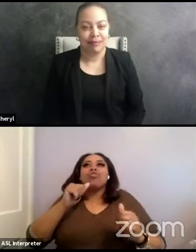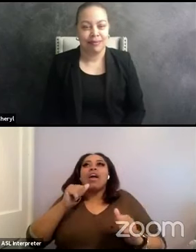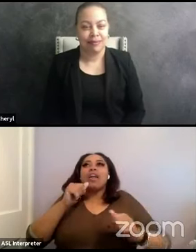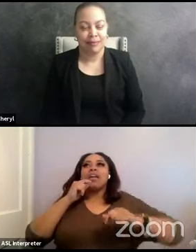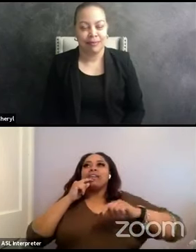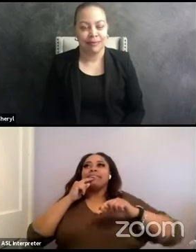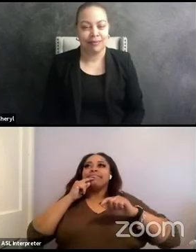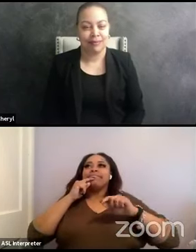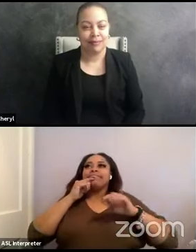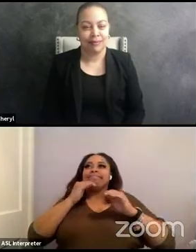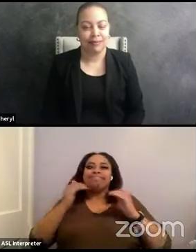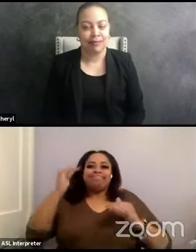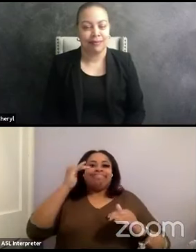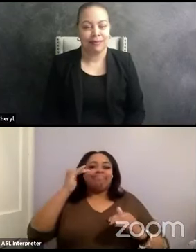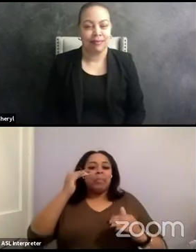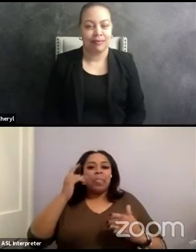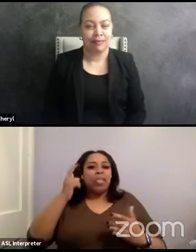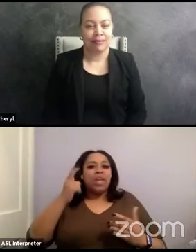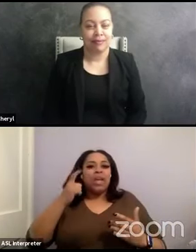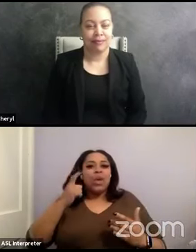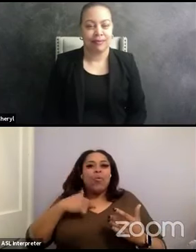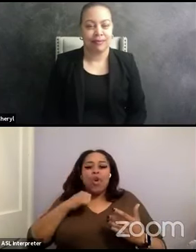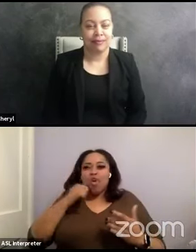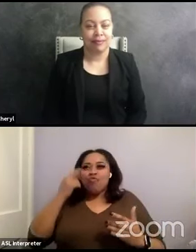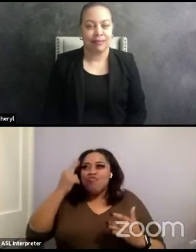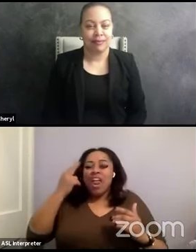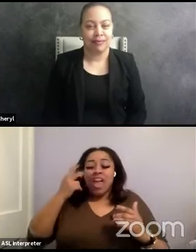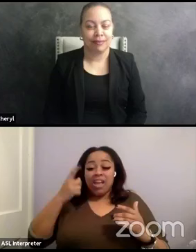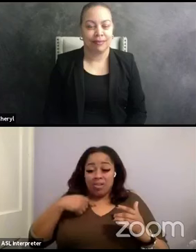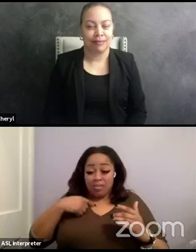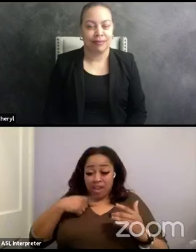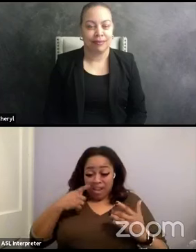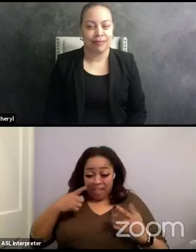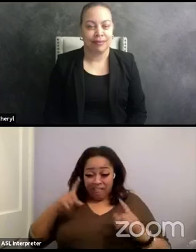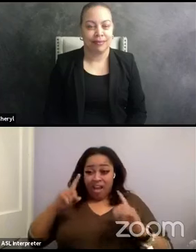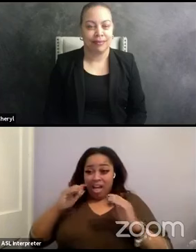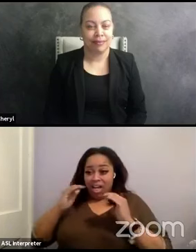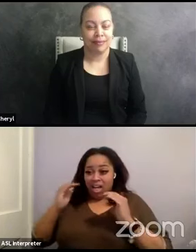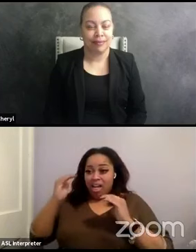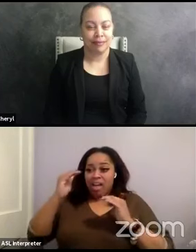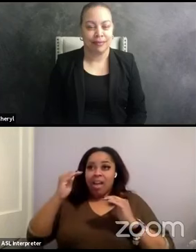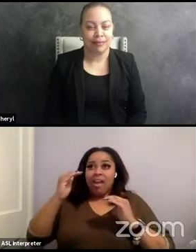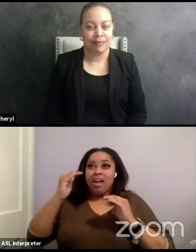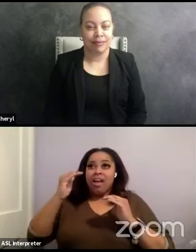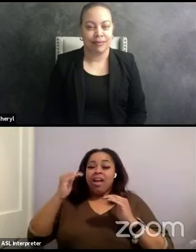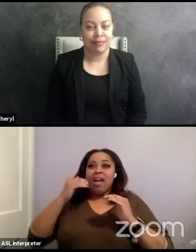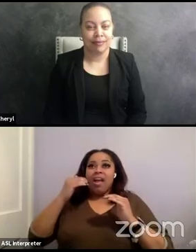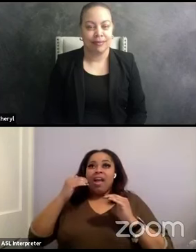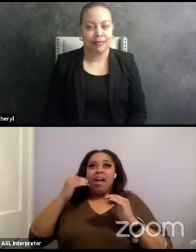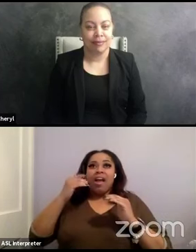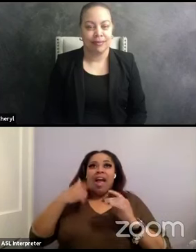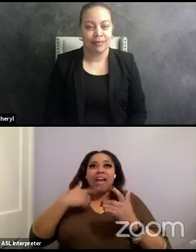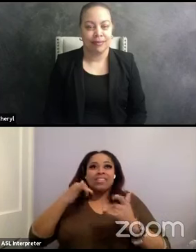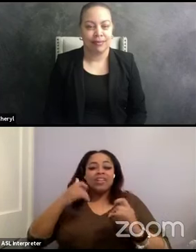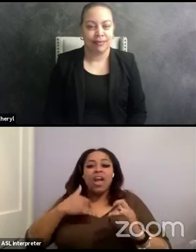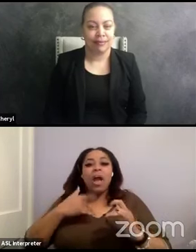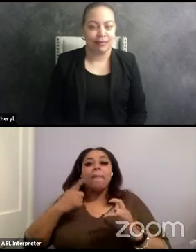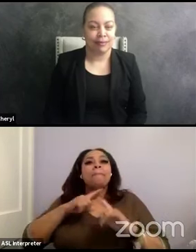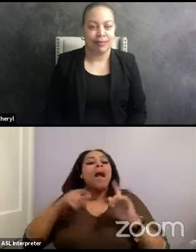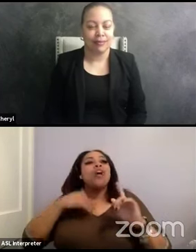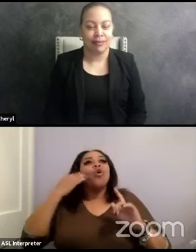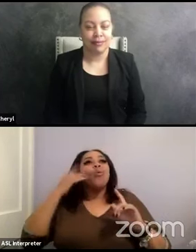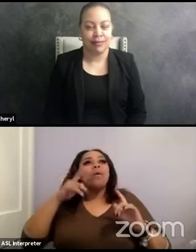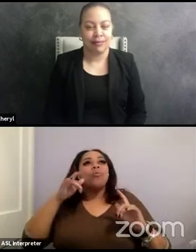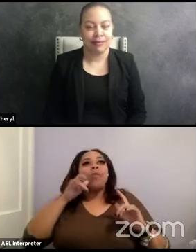so much so that we don't realize that once we finally reach, I'm still cash poor, but I know people that